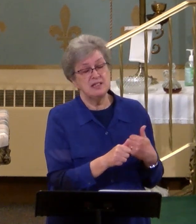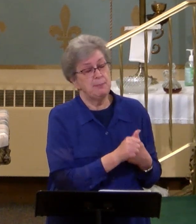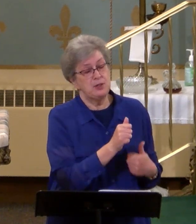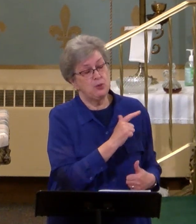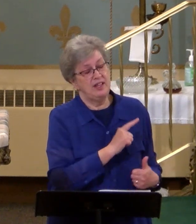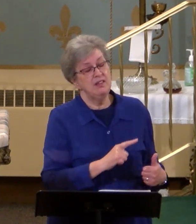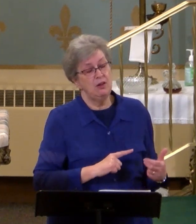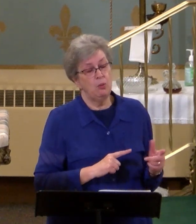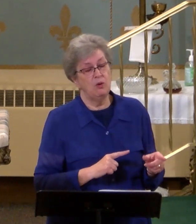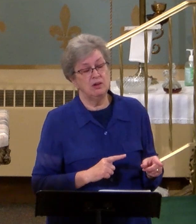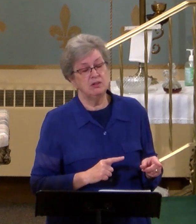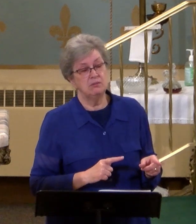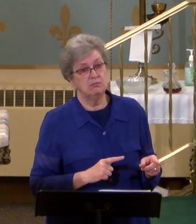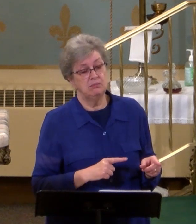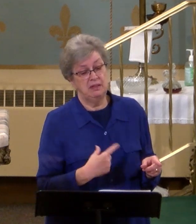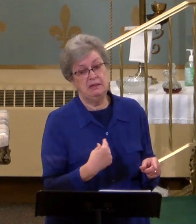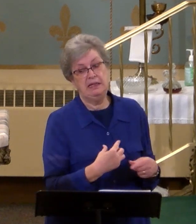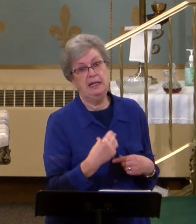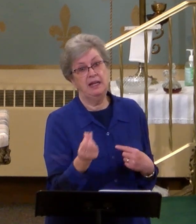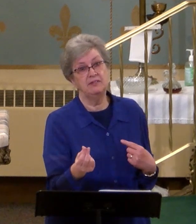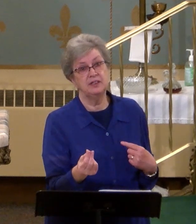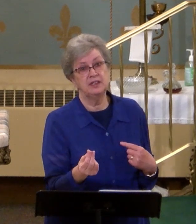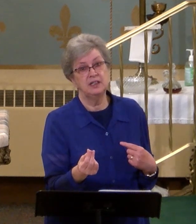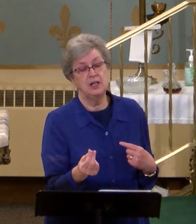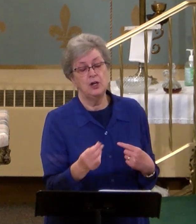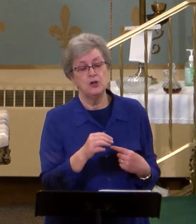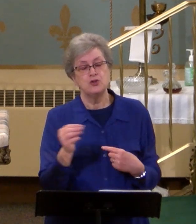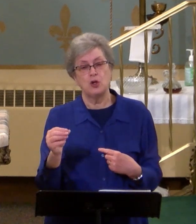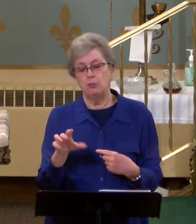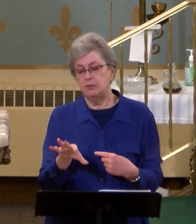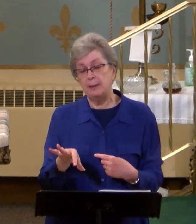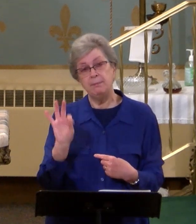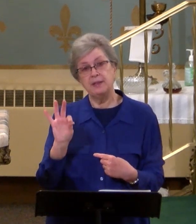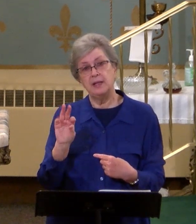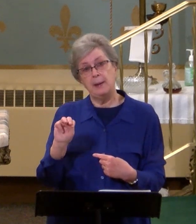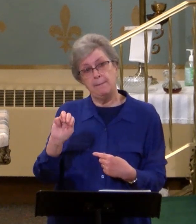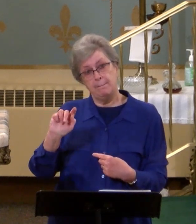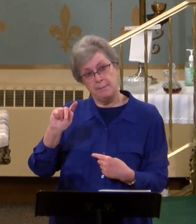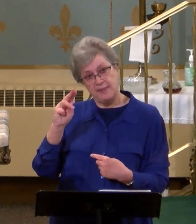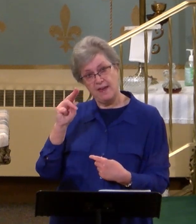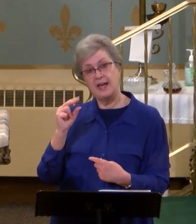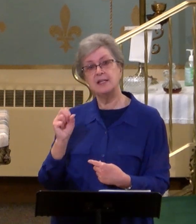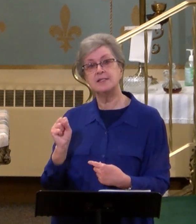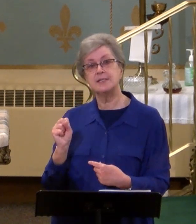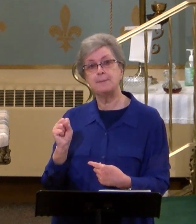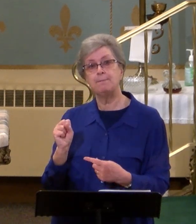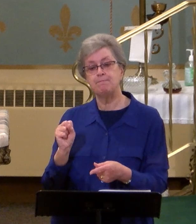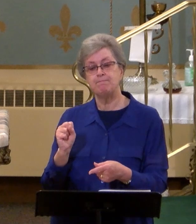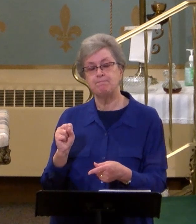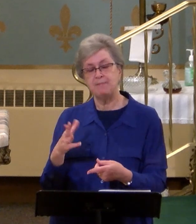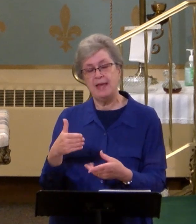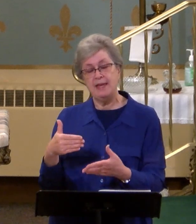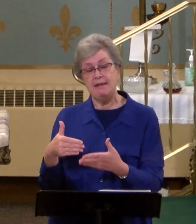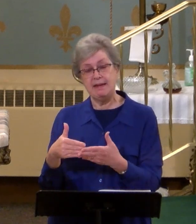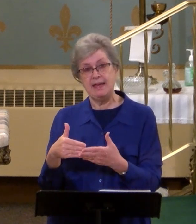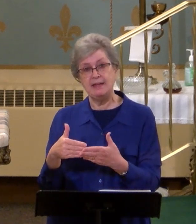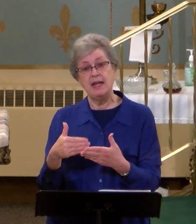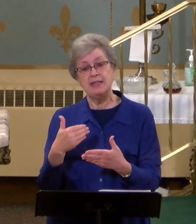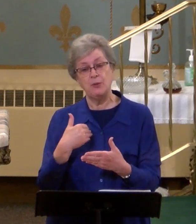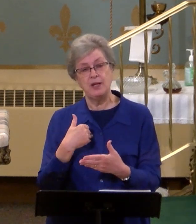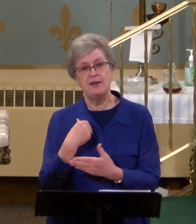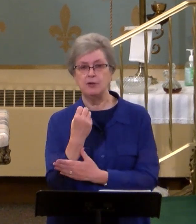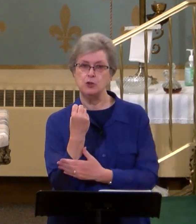Judas left. And so Matthias was chosen so that once again they would have the